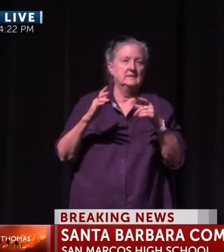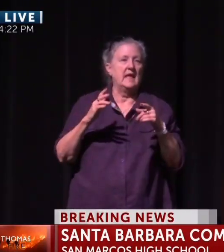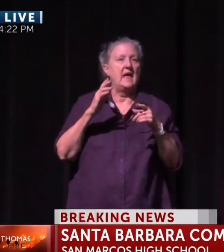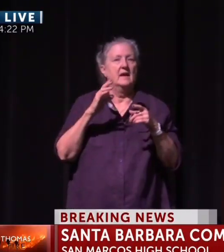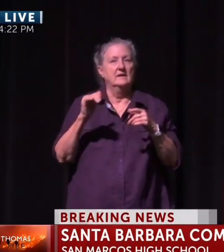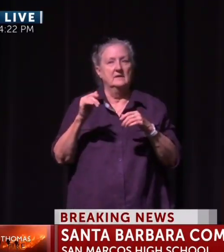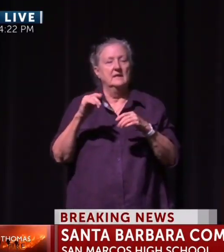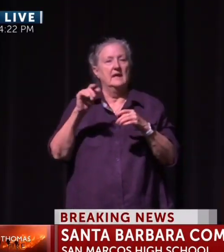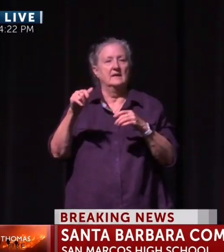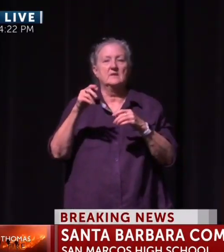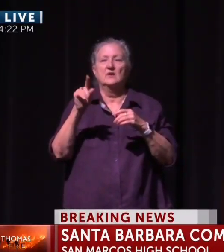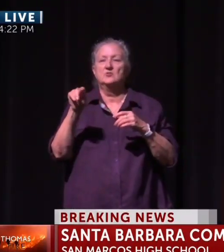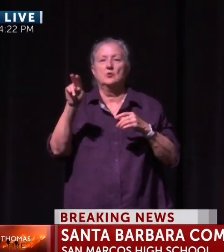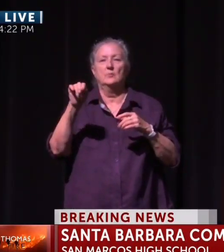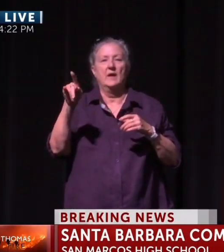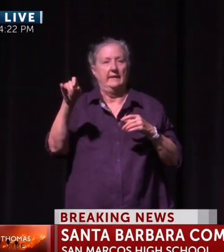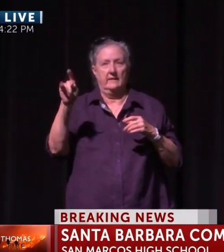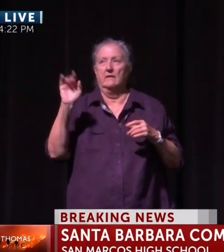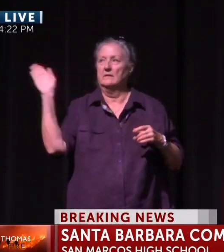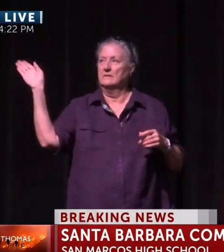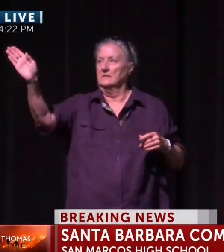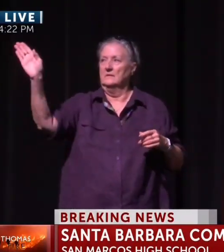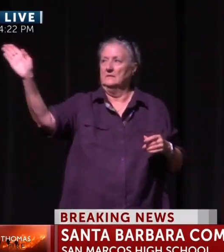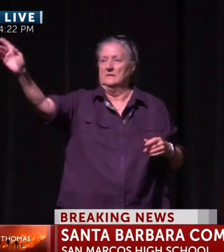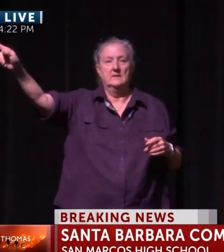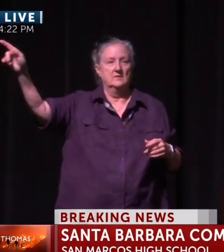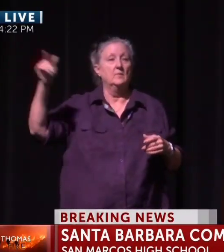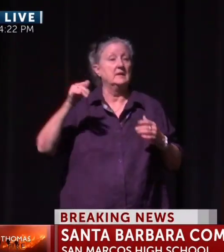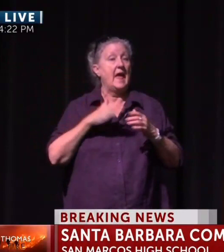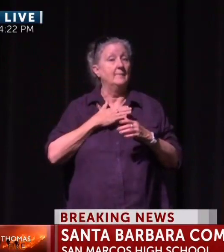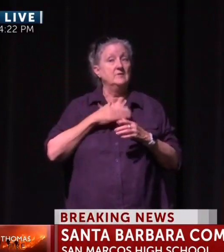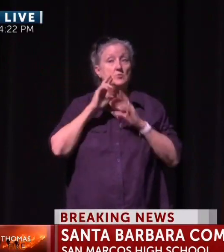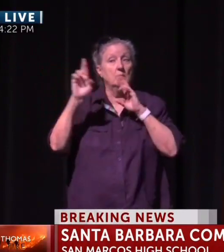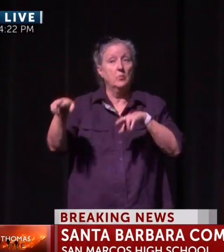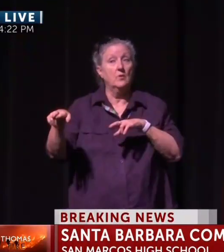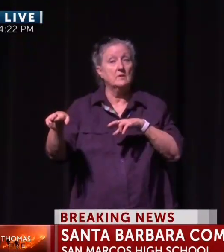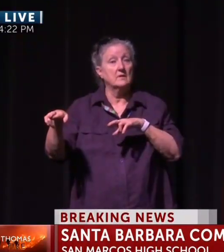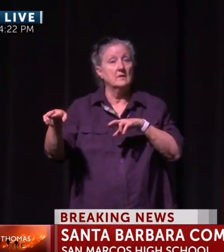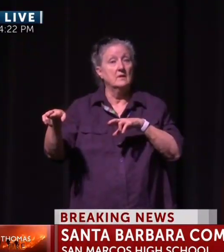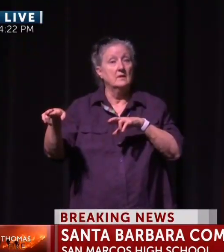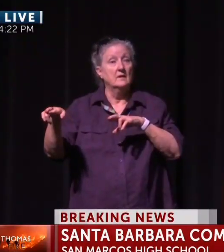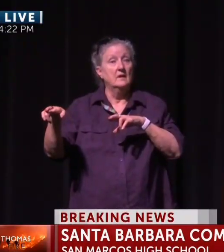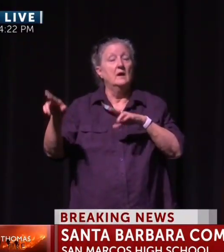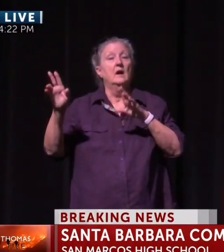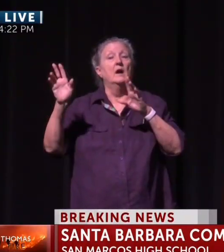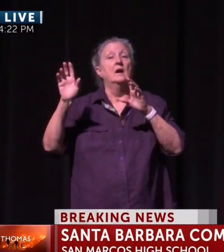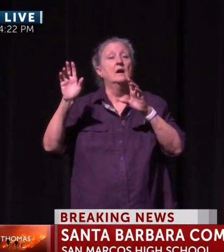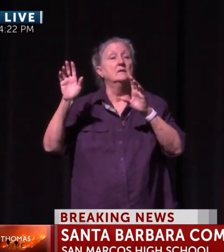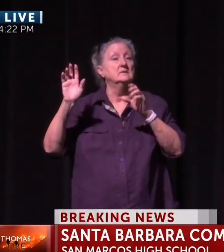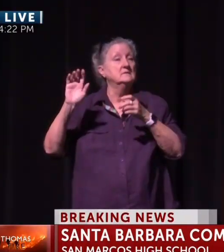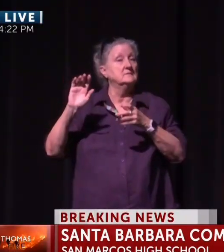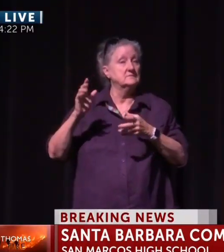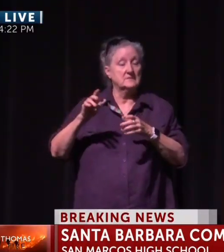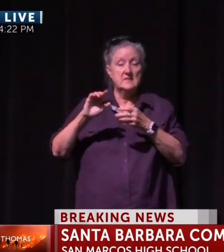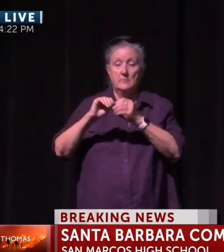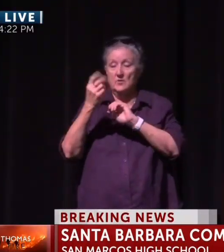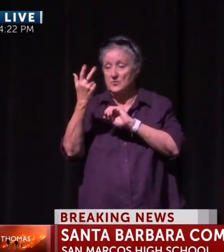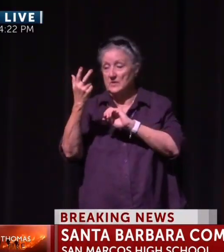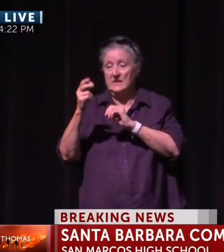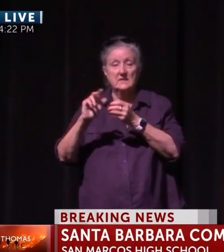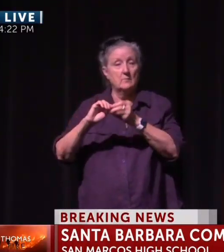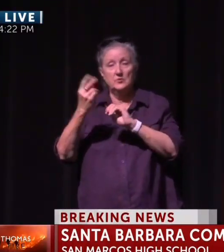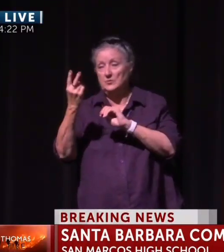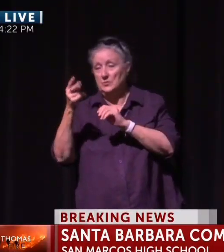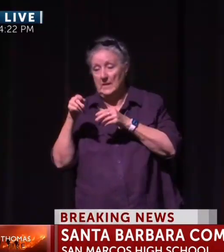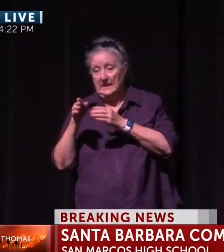afternoon at Turnpike on the northbound side. But we are very happy to report that the number 2 and 3 lanes are